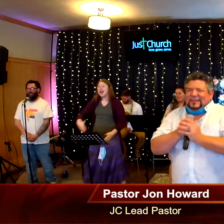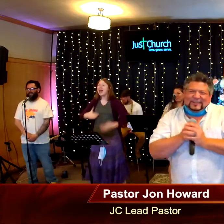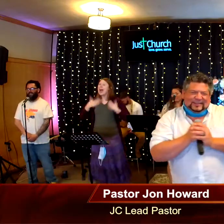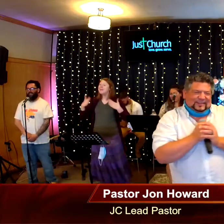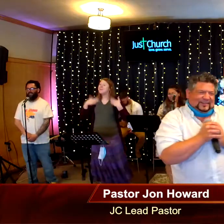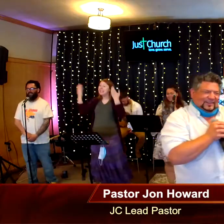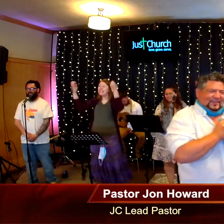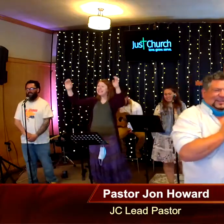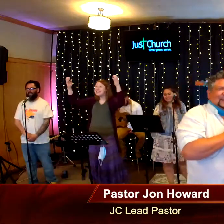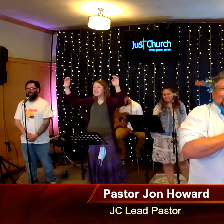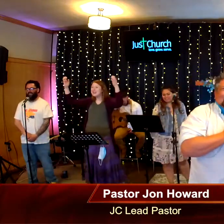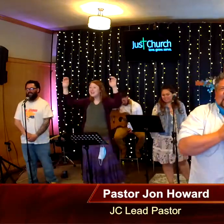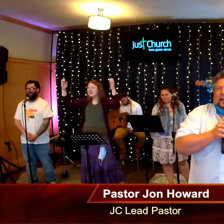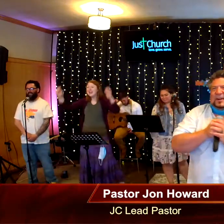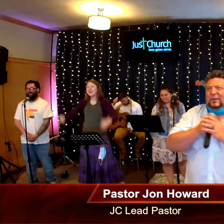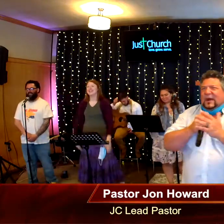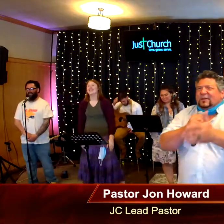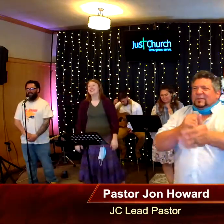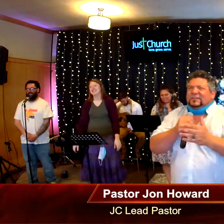Easter.